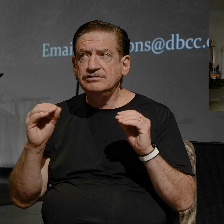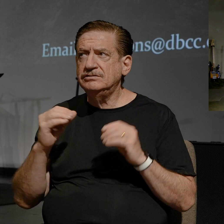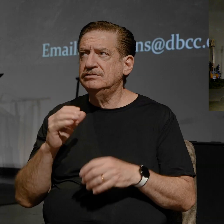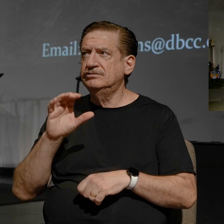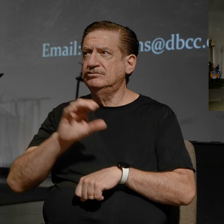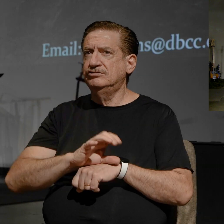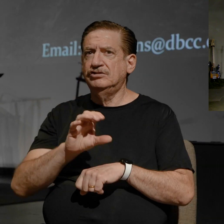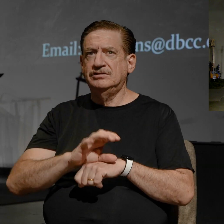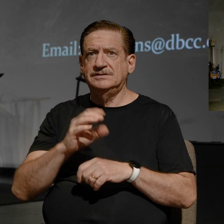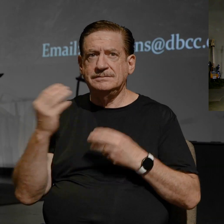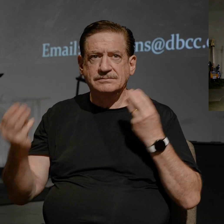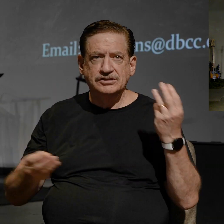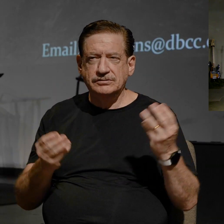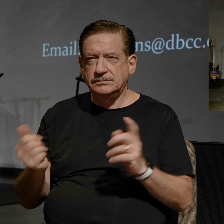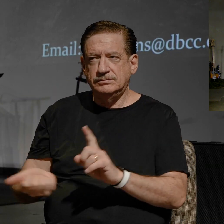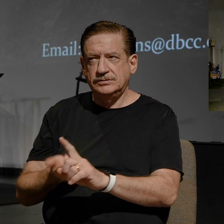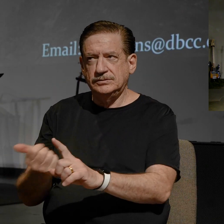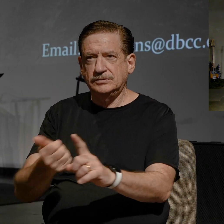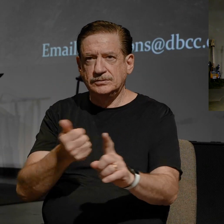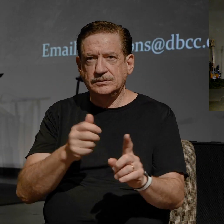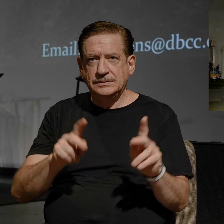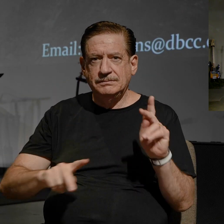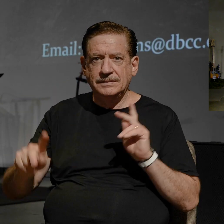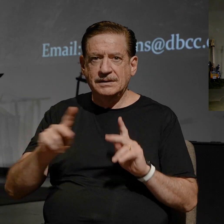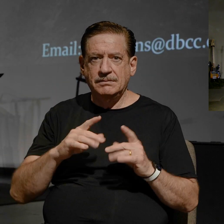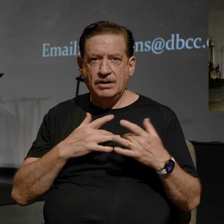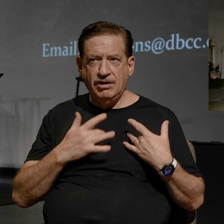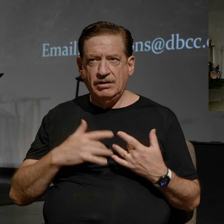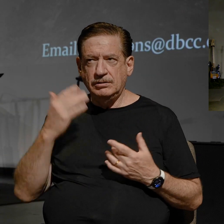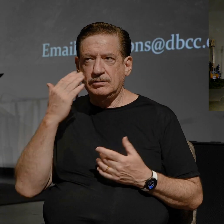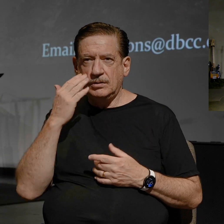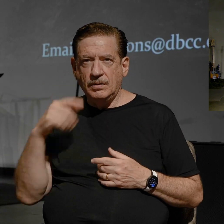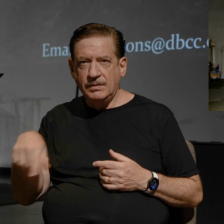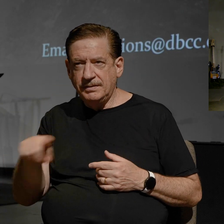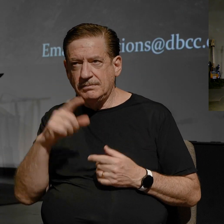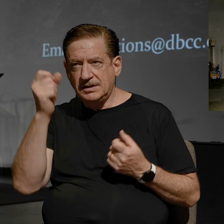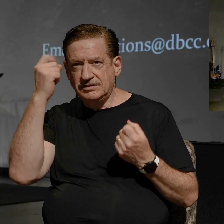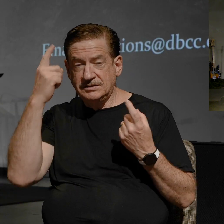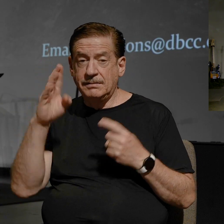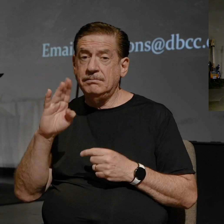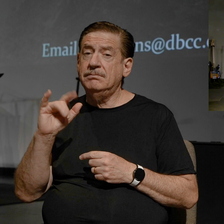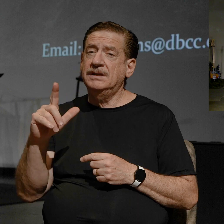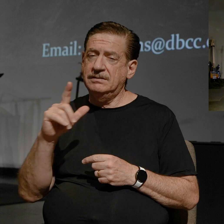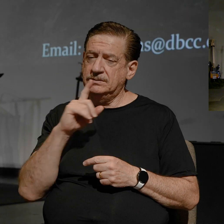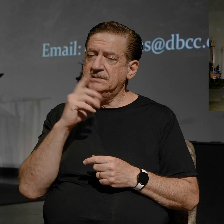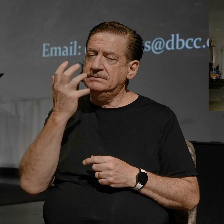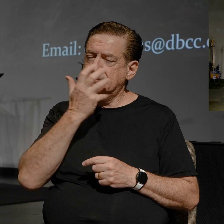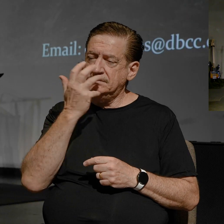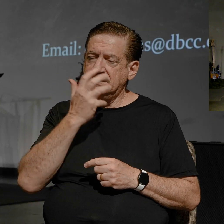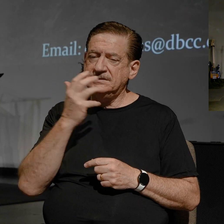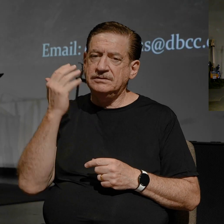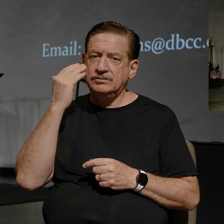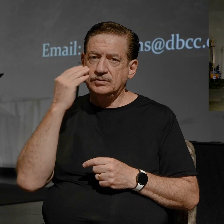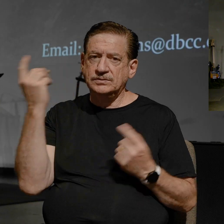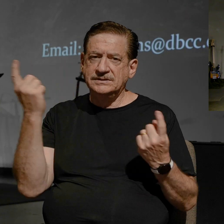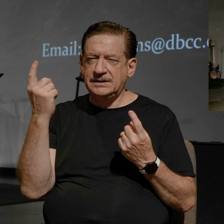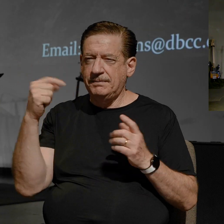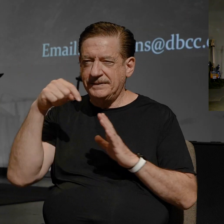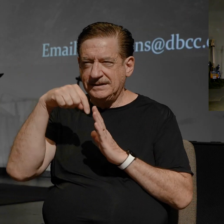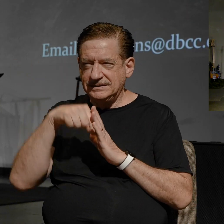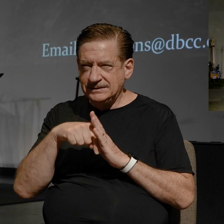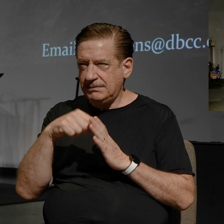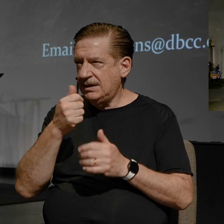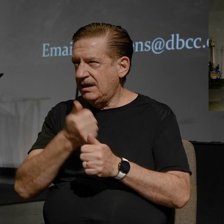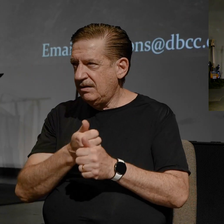to pursue people's hearts and get to know them and understand them. Bill was amazing. He would know something interesting about every